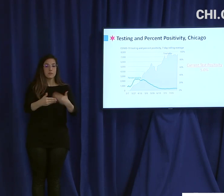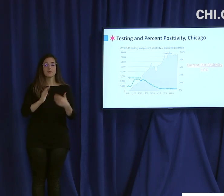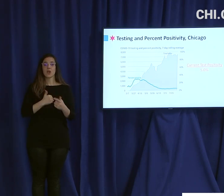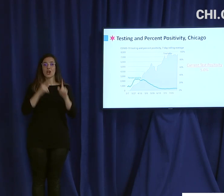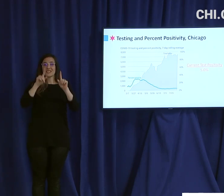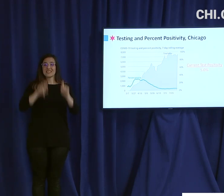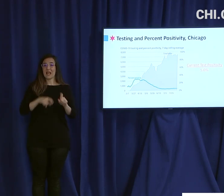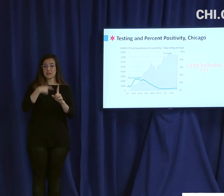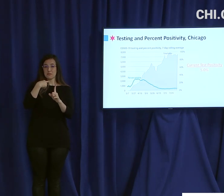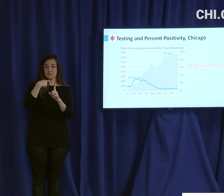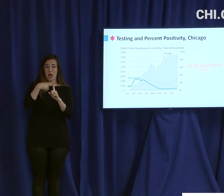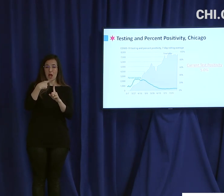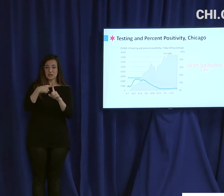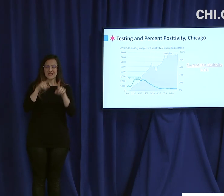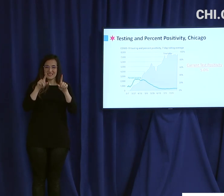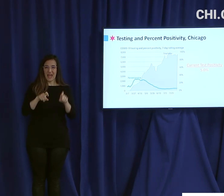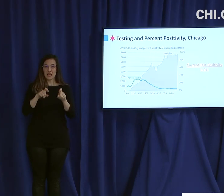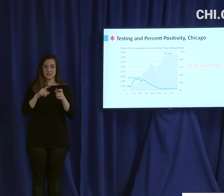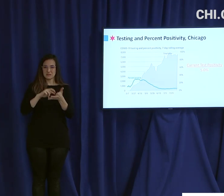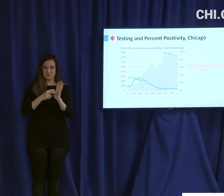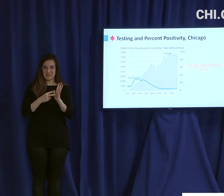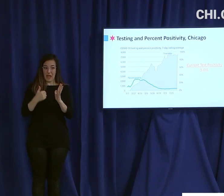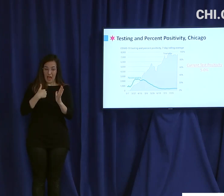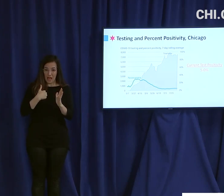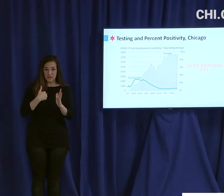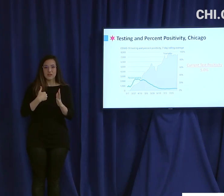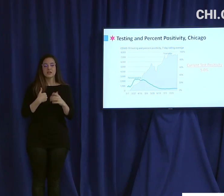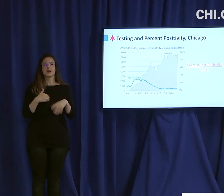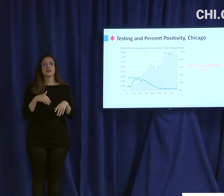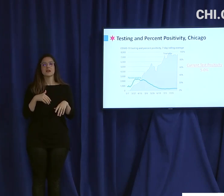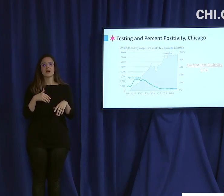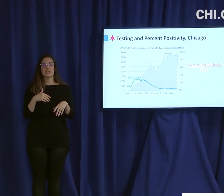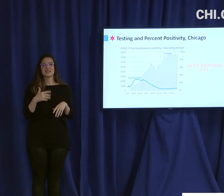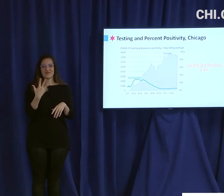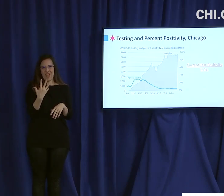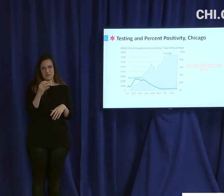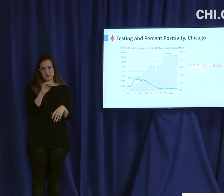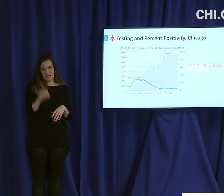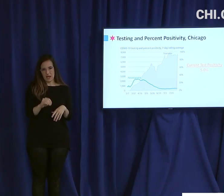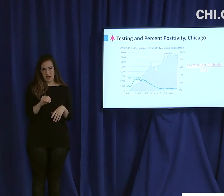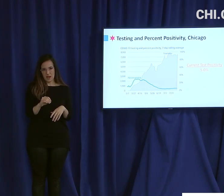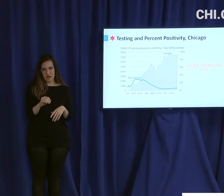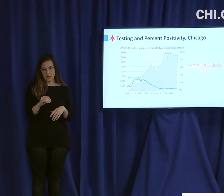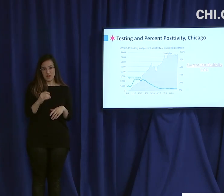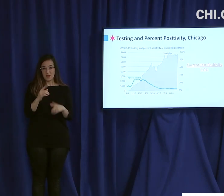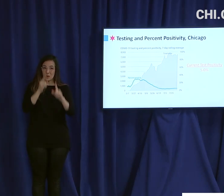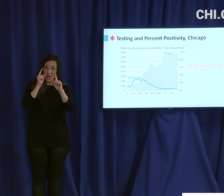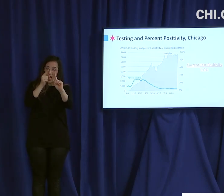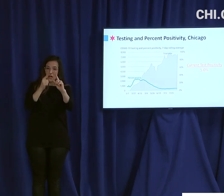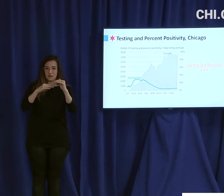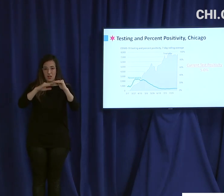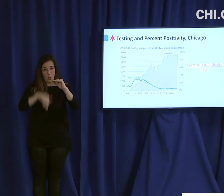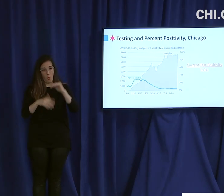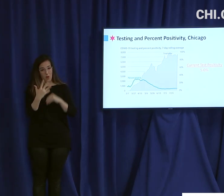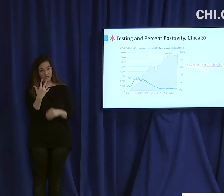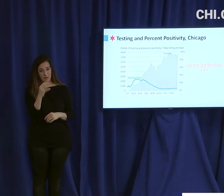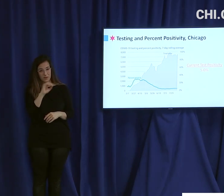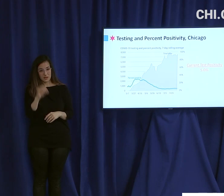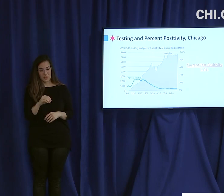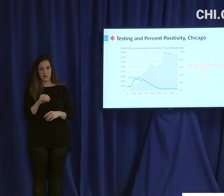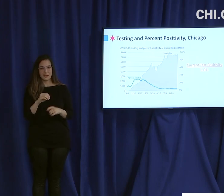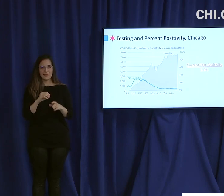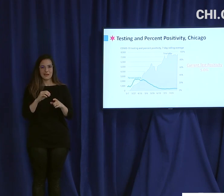is at 5%. Again, we would like that below 5% ideally, but we've not seen